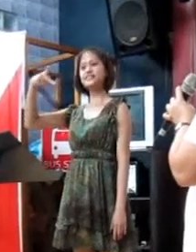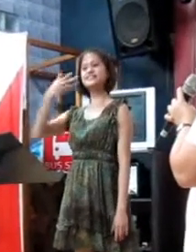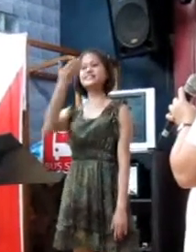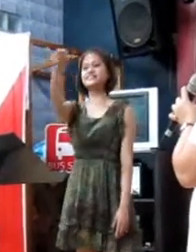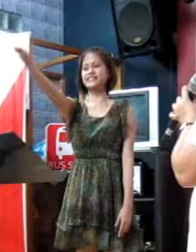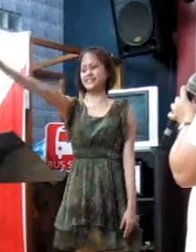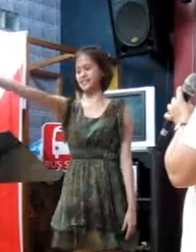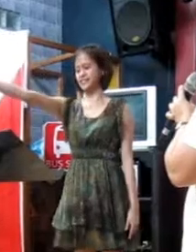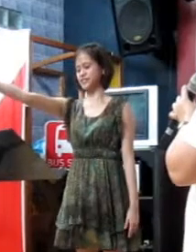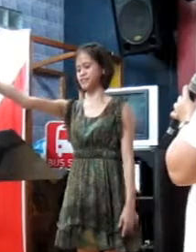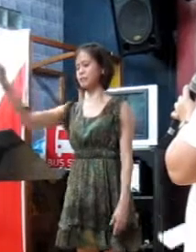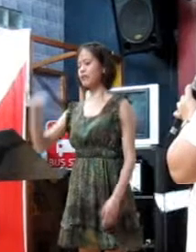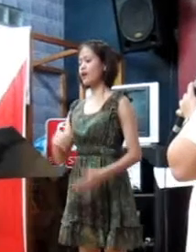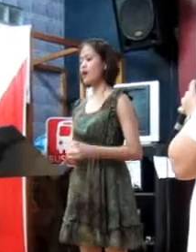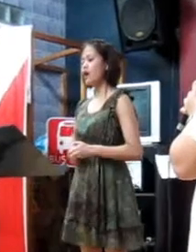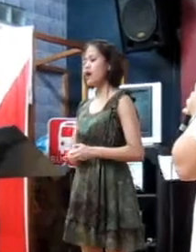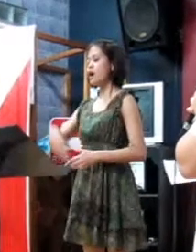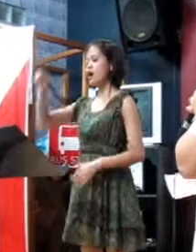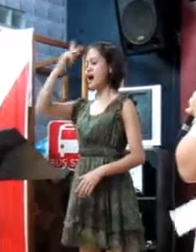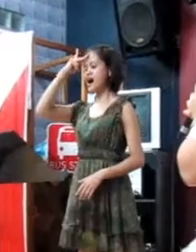Masikap 2,